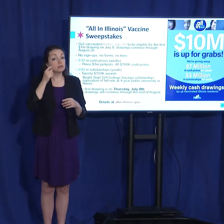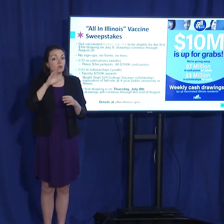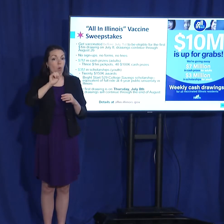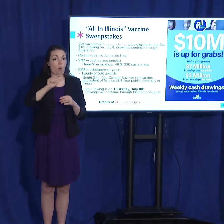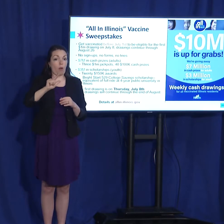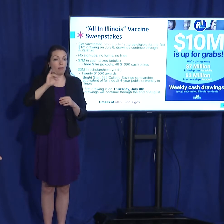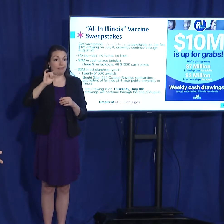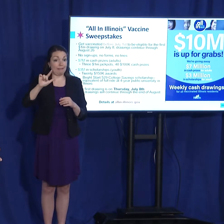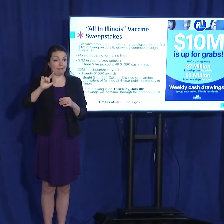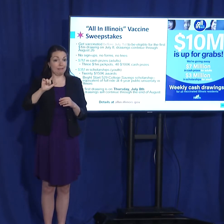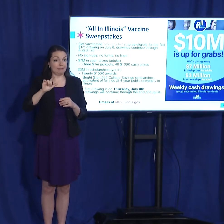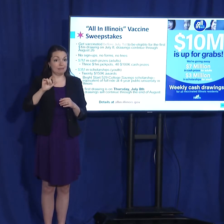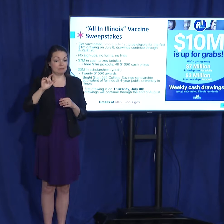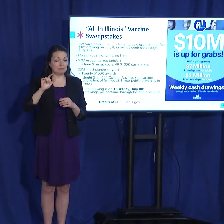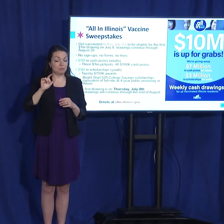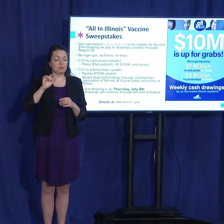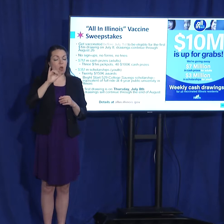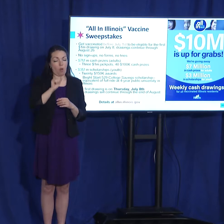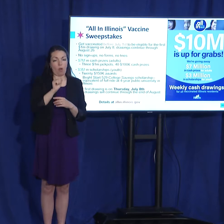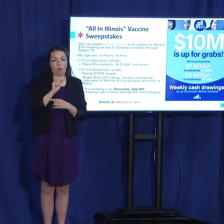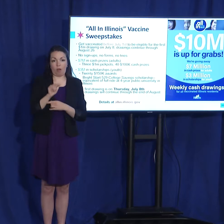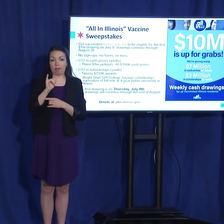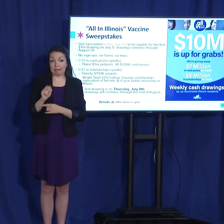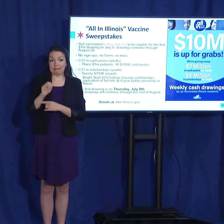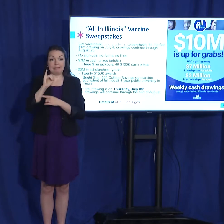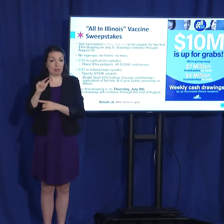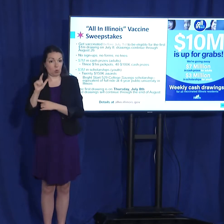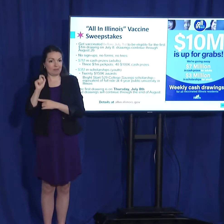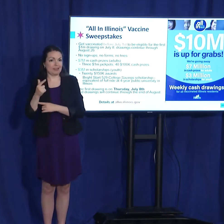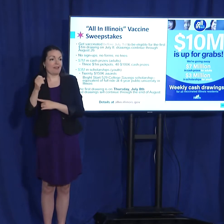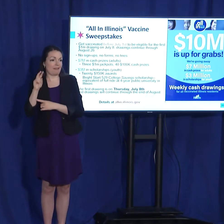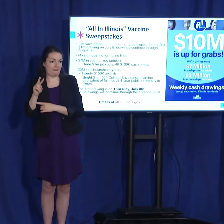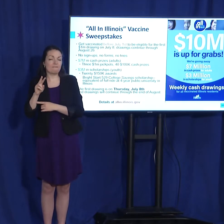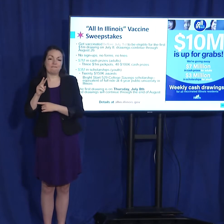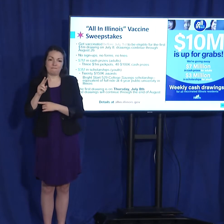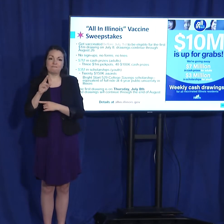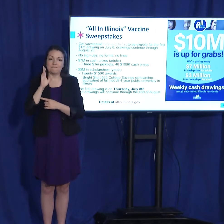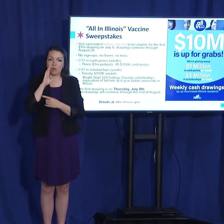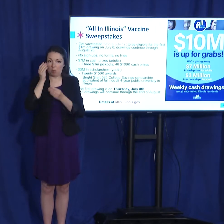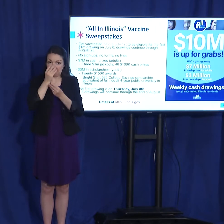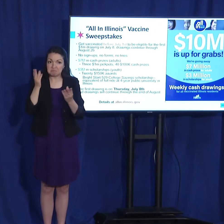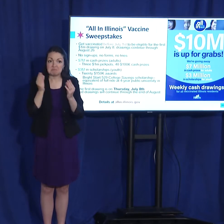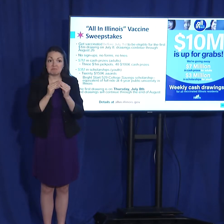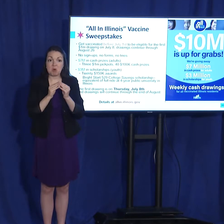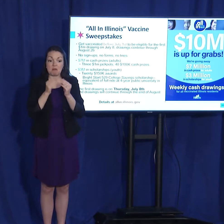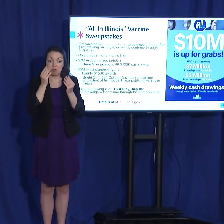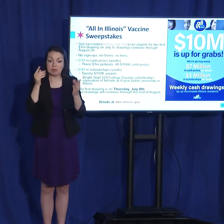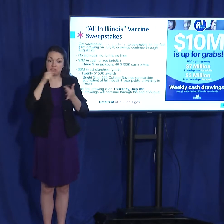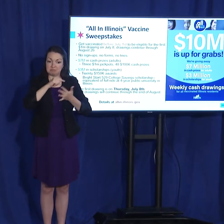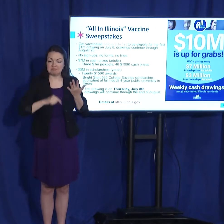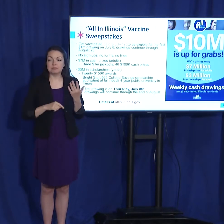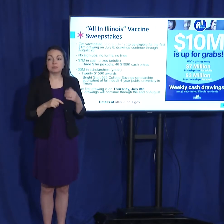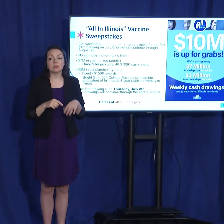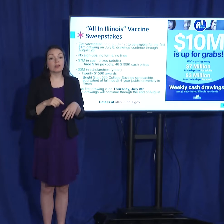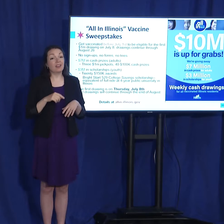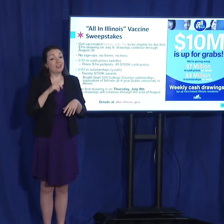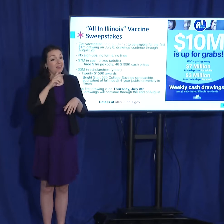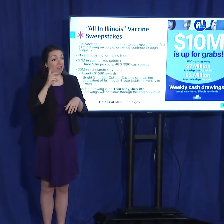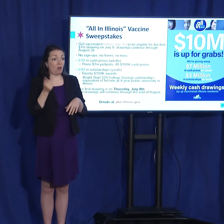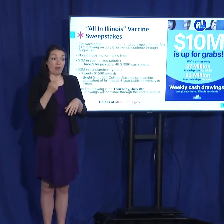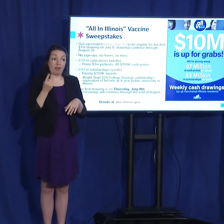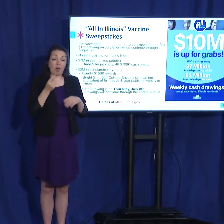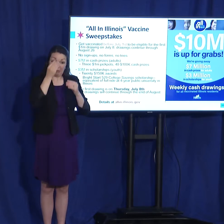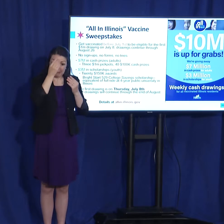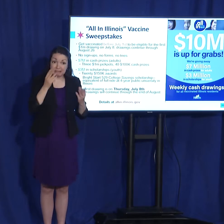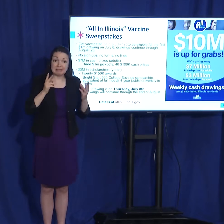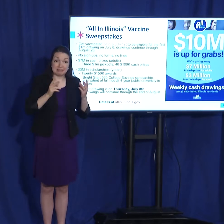more about that. But again, these are really ways to raise awareness about COVID vaccines. Certainly when I've been out and talking to people, not